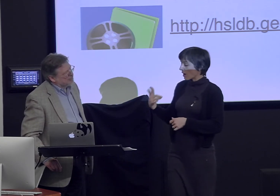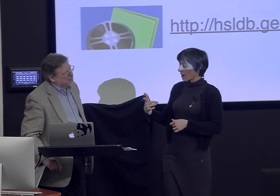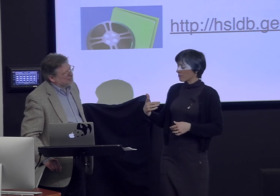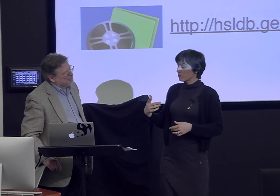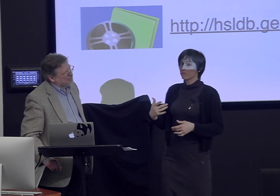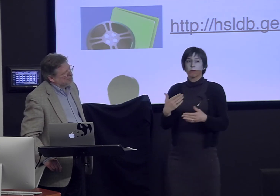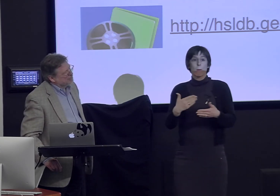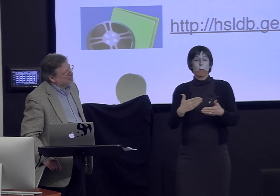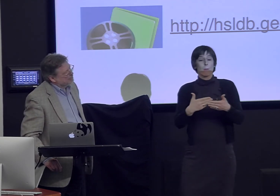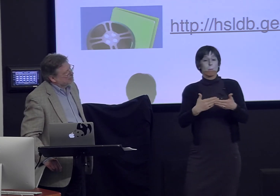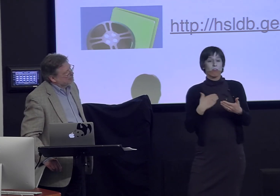today's lecture.